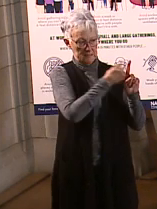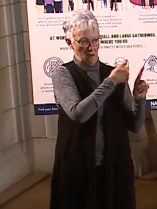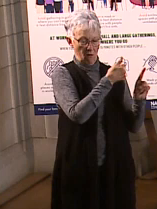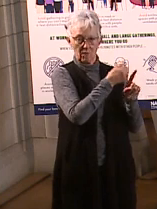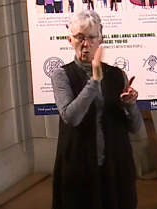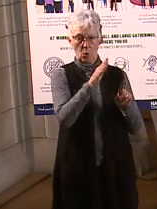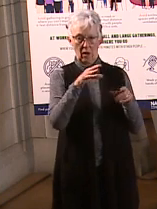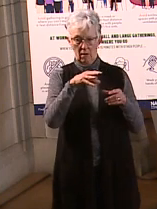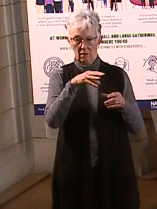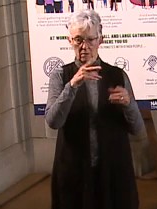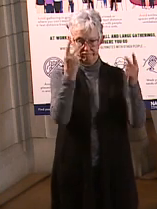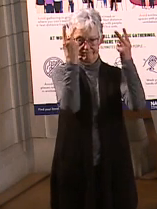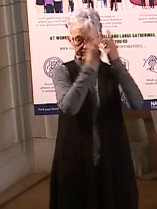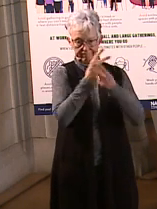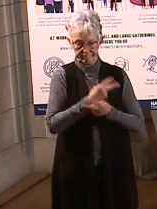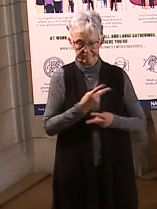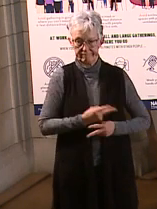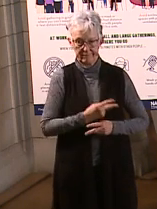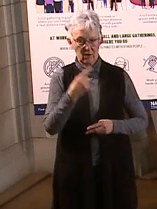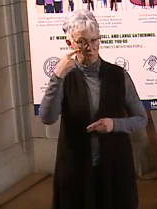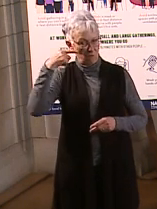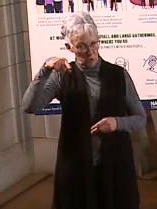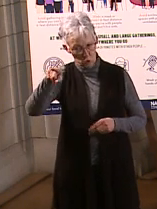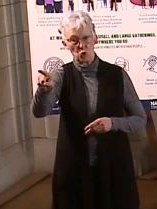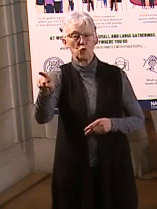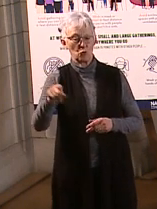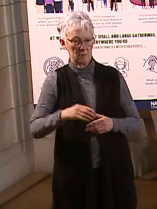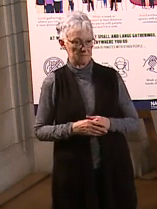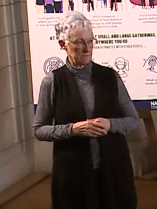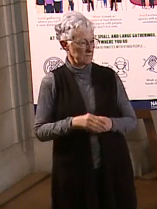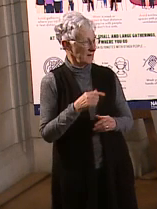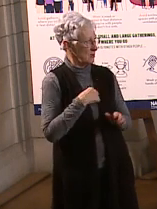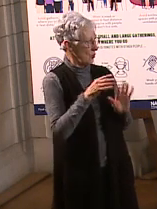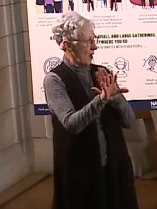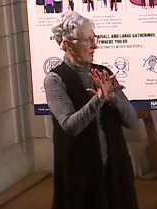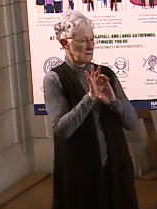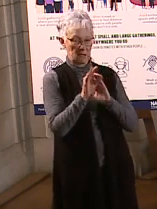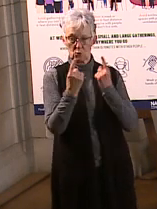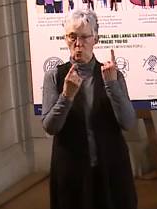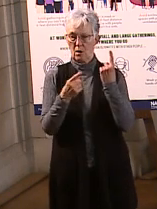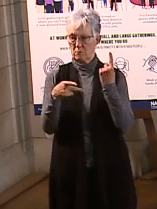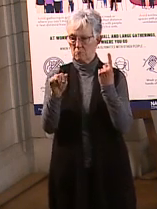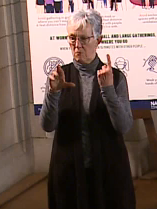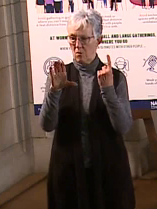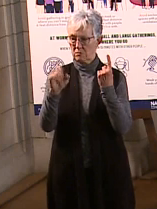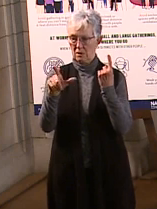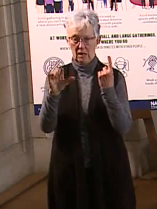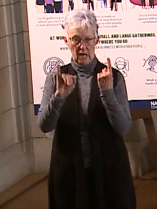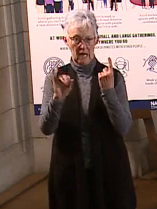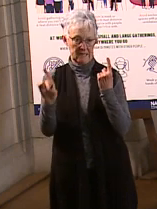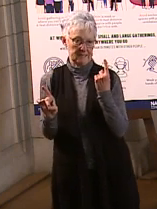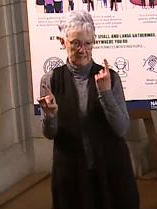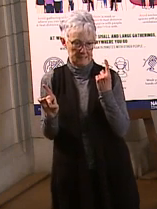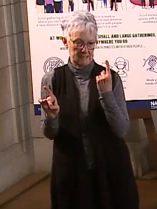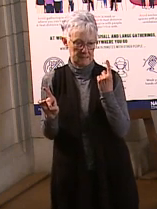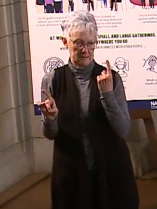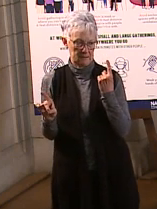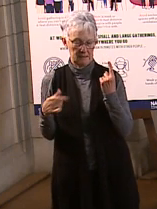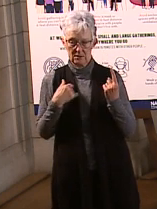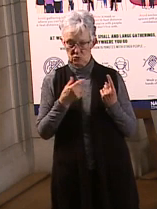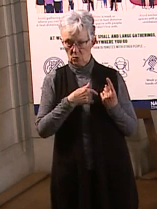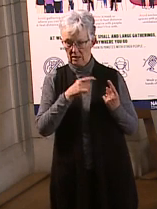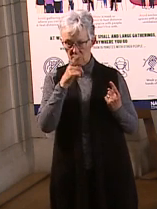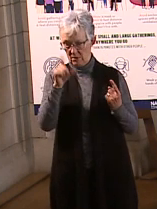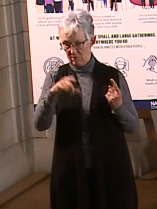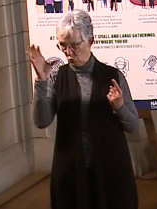So if we go back, I've selected a parcel ID that we'll be using. And so we already know our parcel ID, so I don't have to go to